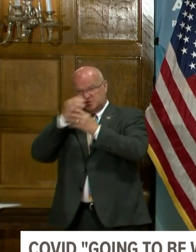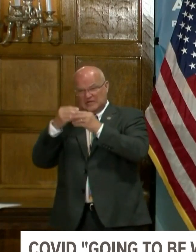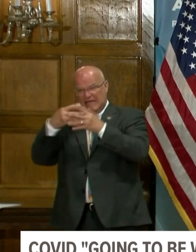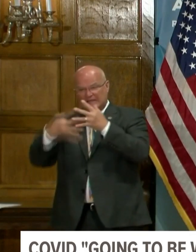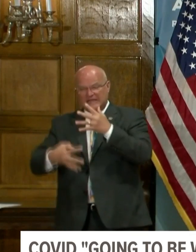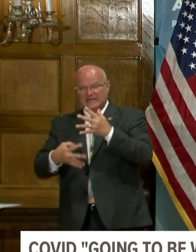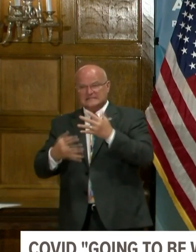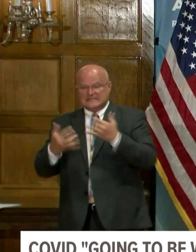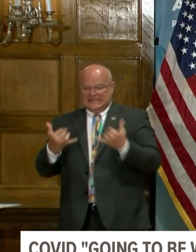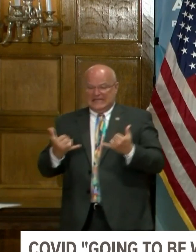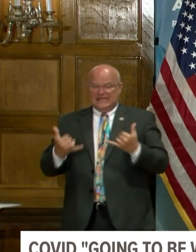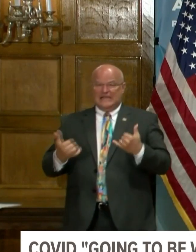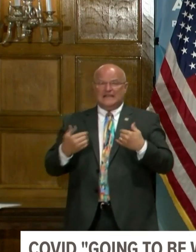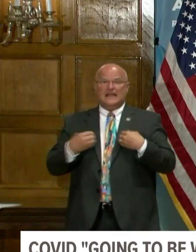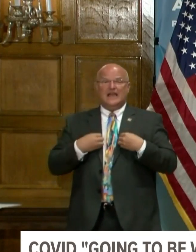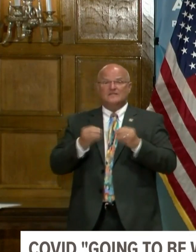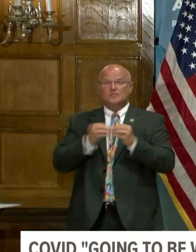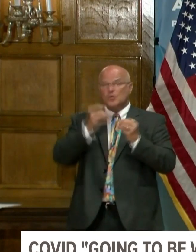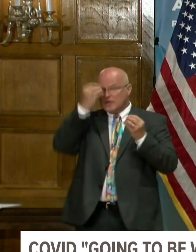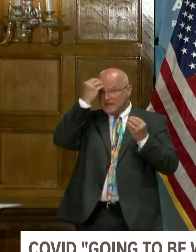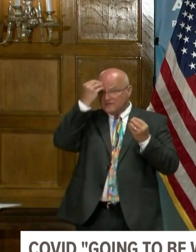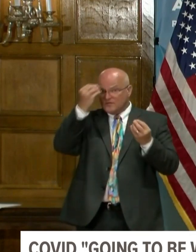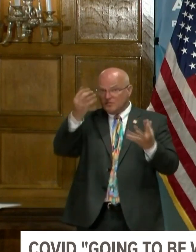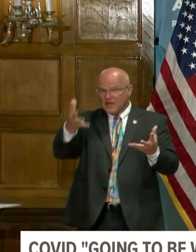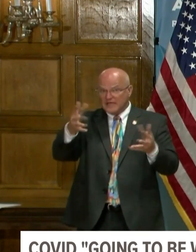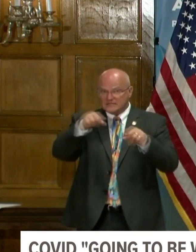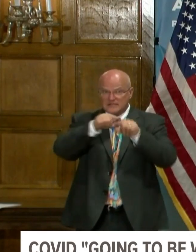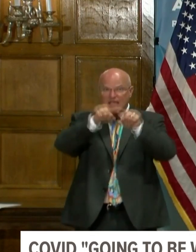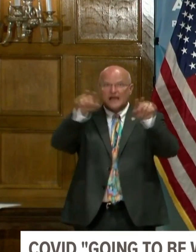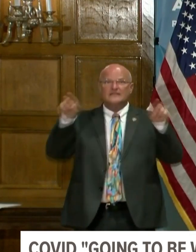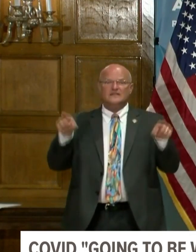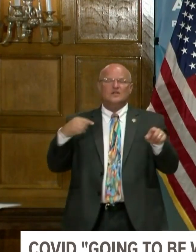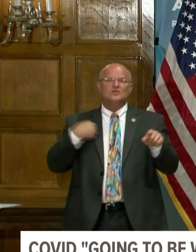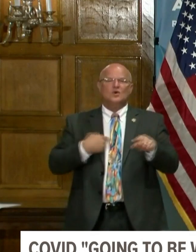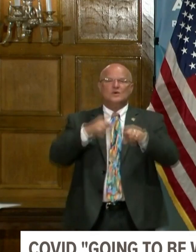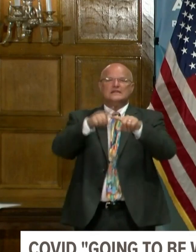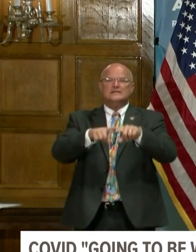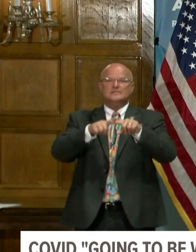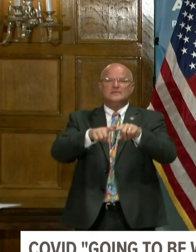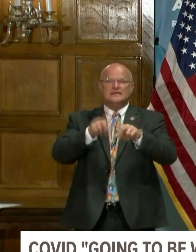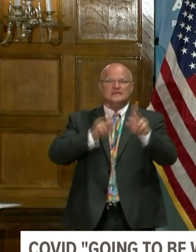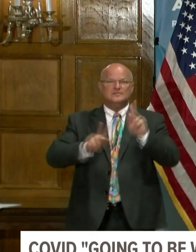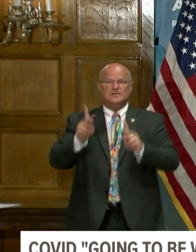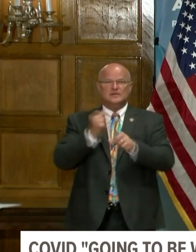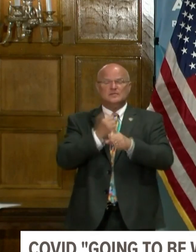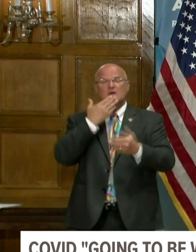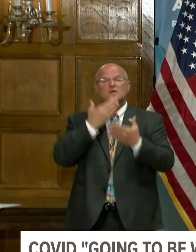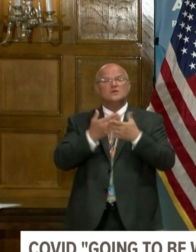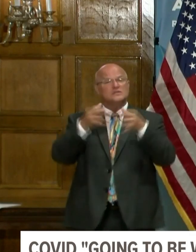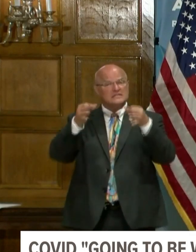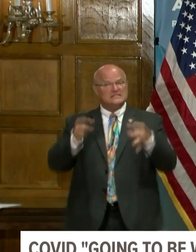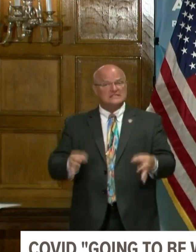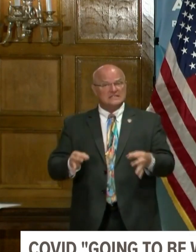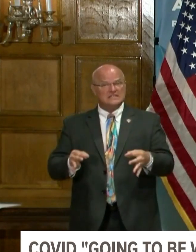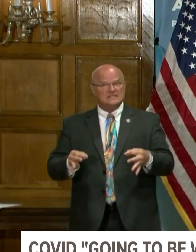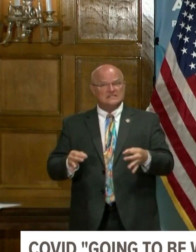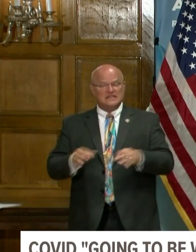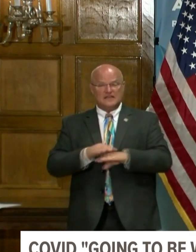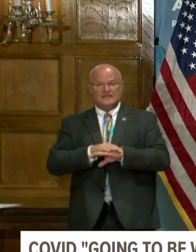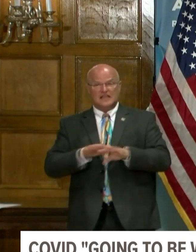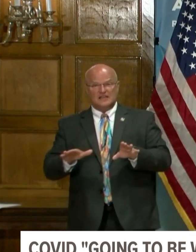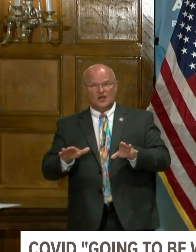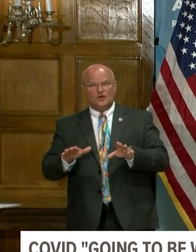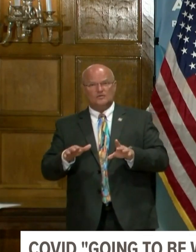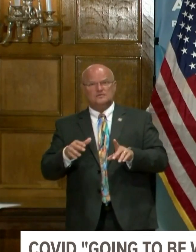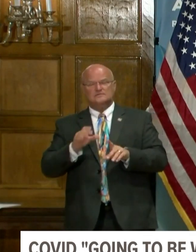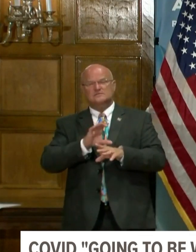guidelines, and now they have more information in the public, so we're counting on people to make good decisions and judgments. If they don't, there's a